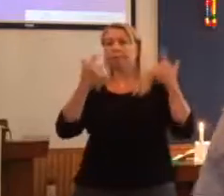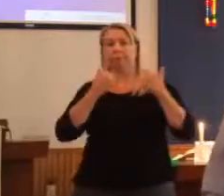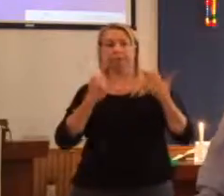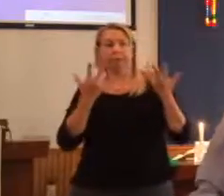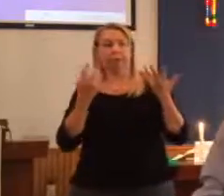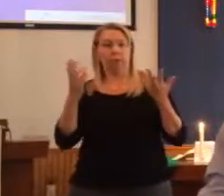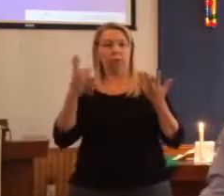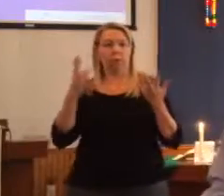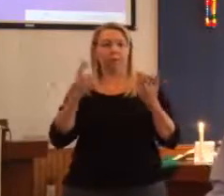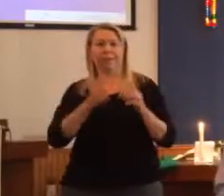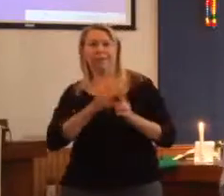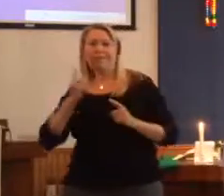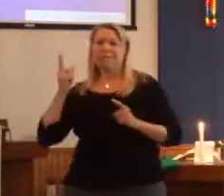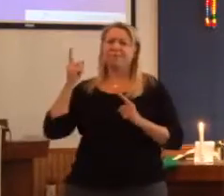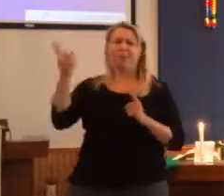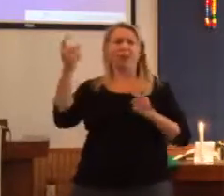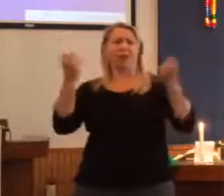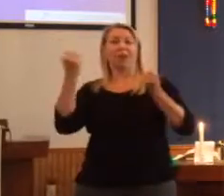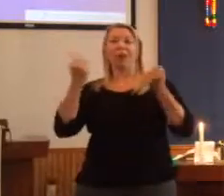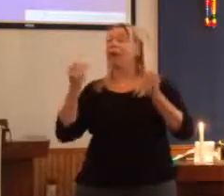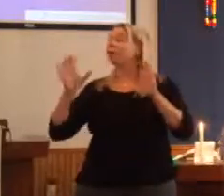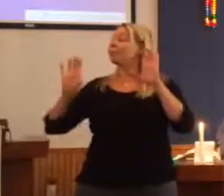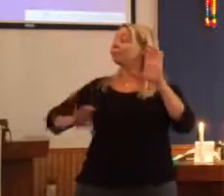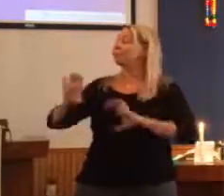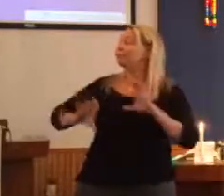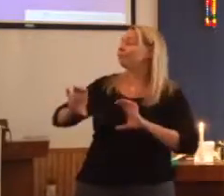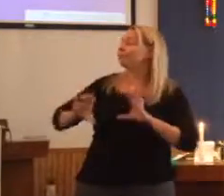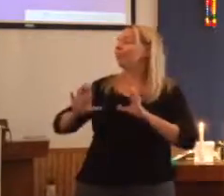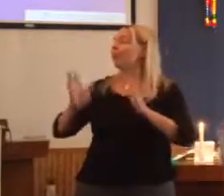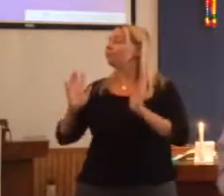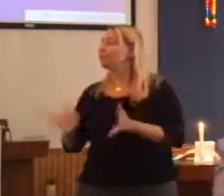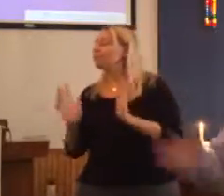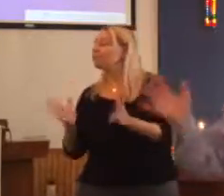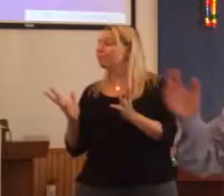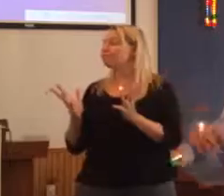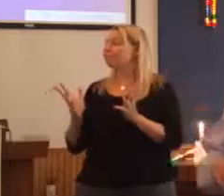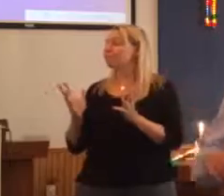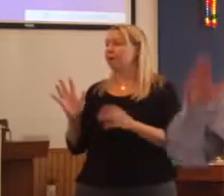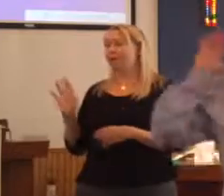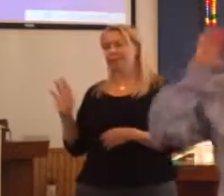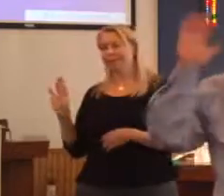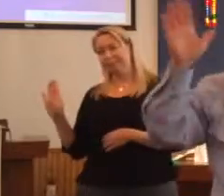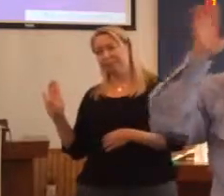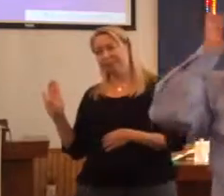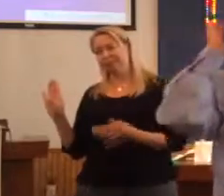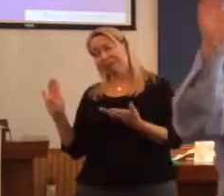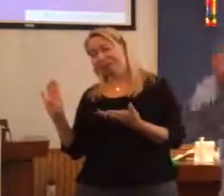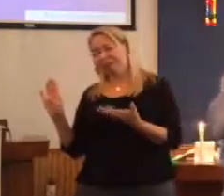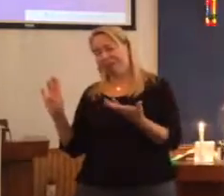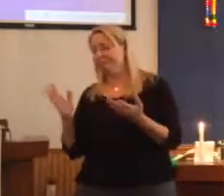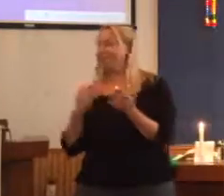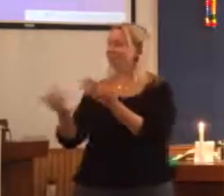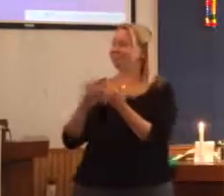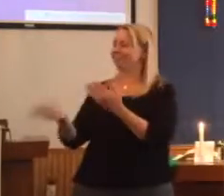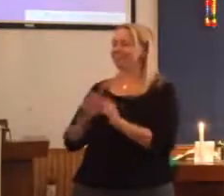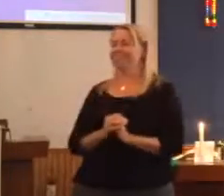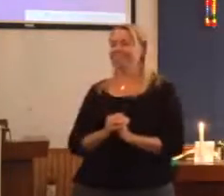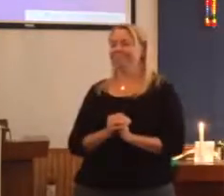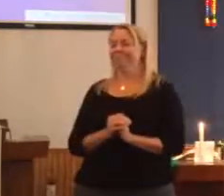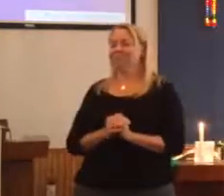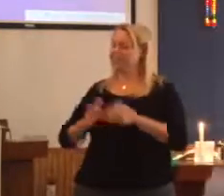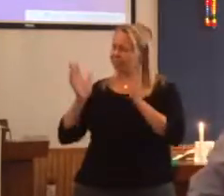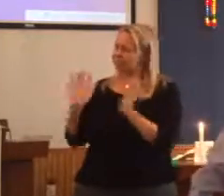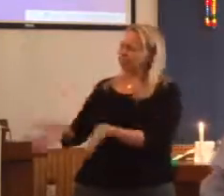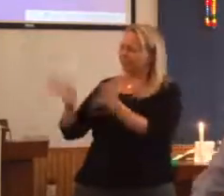car ride? You chat. Or you do Facebook these days. Anyway, the